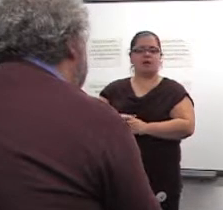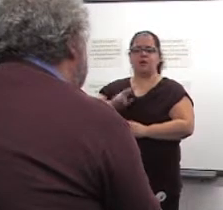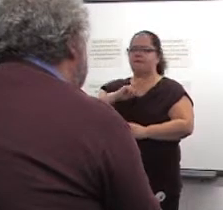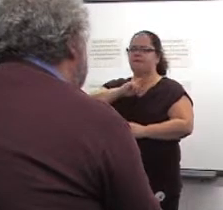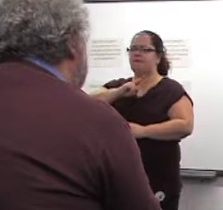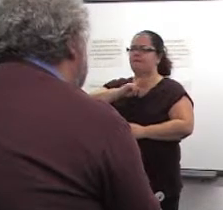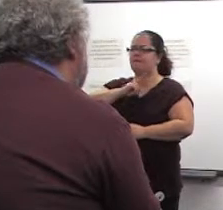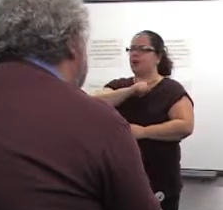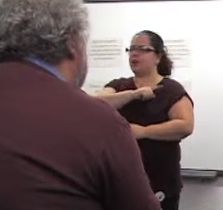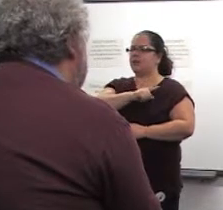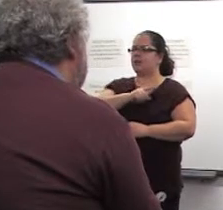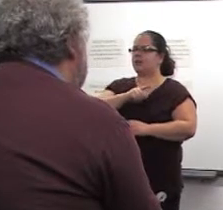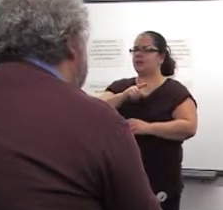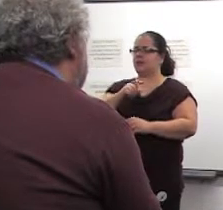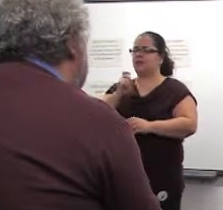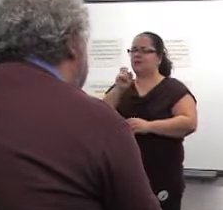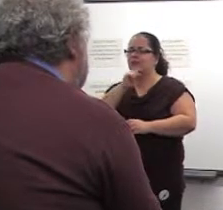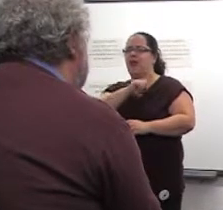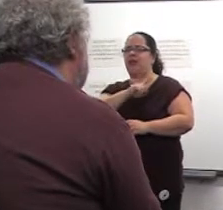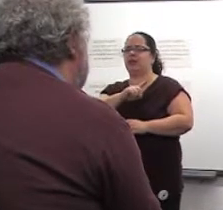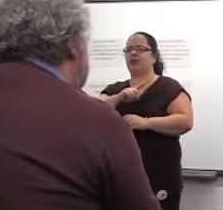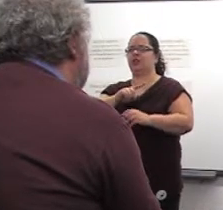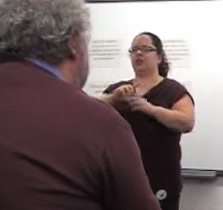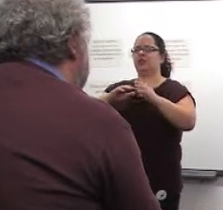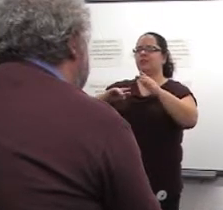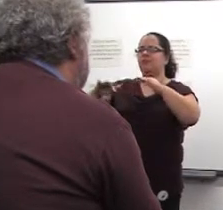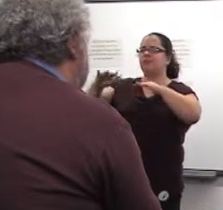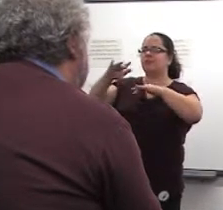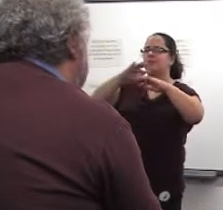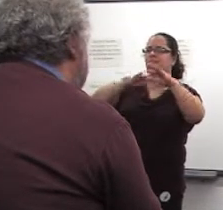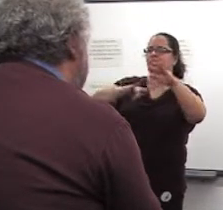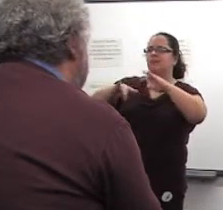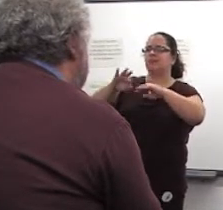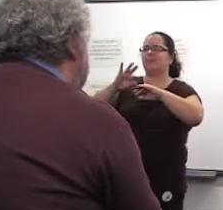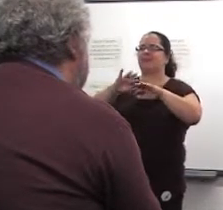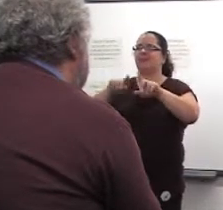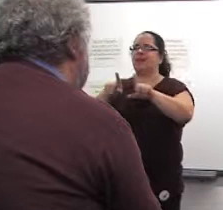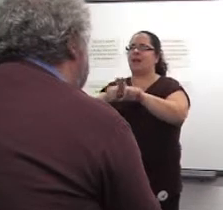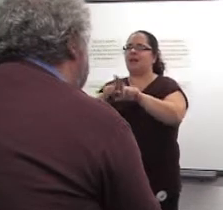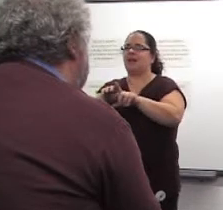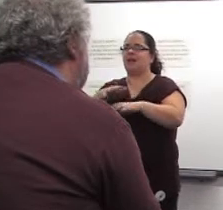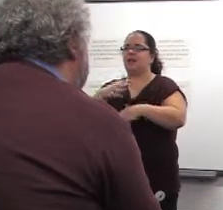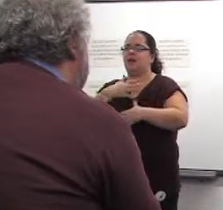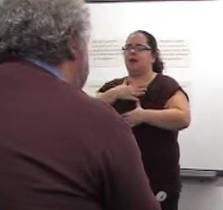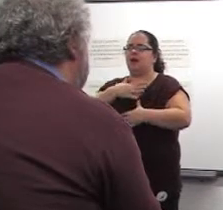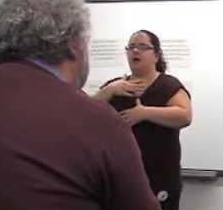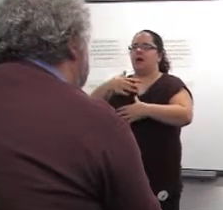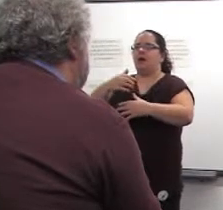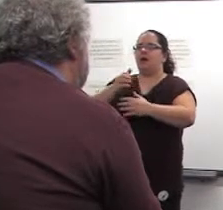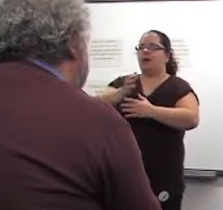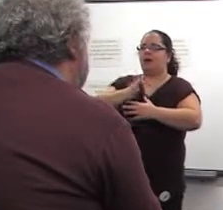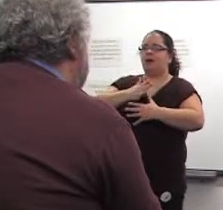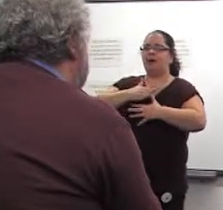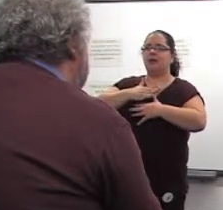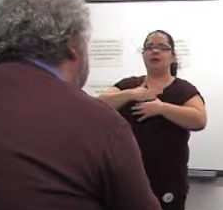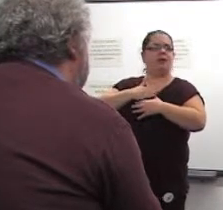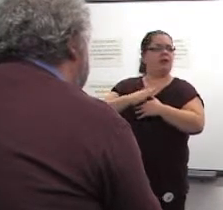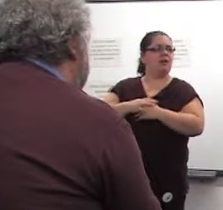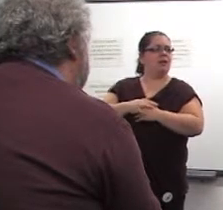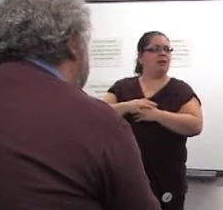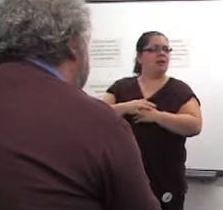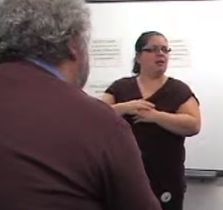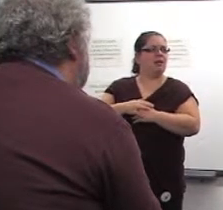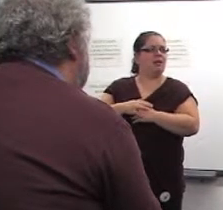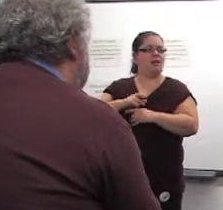slight airiness to it, as if she was sighing over a half-blown kiss, a